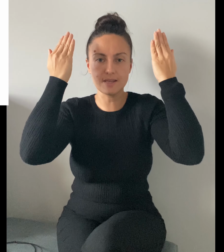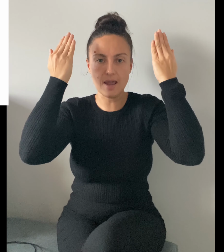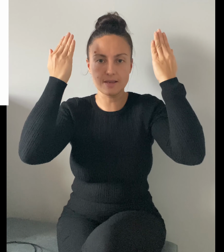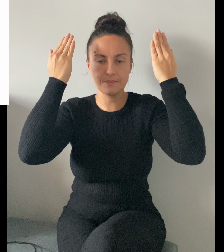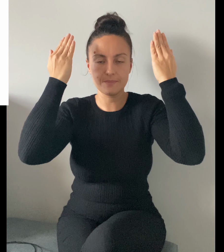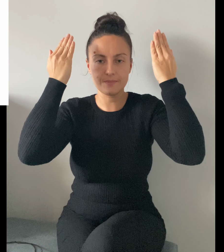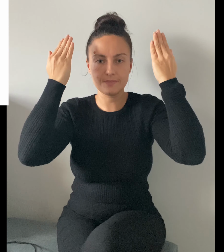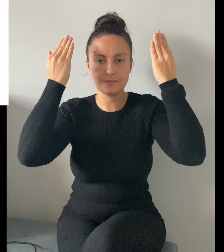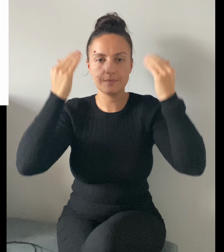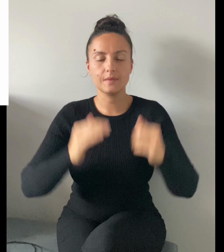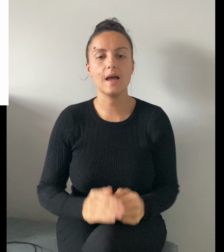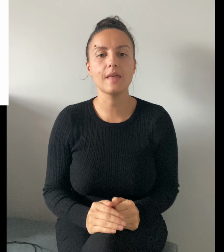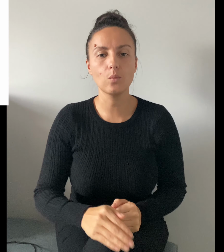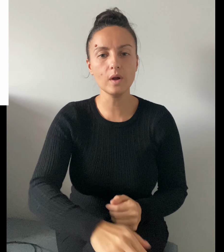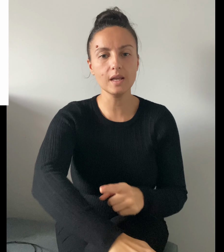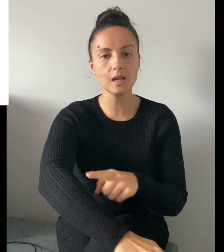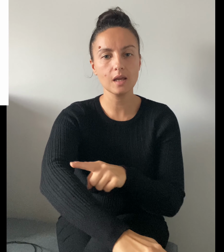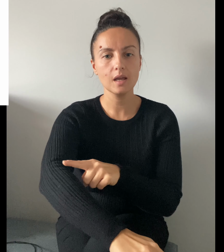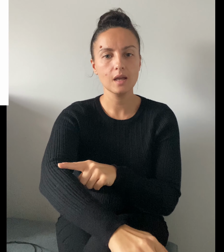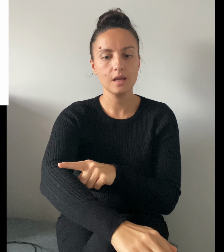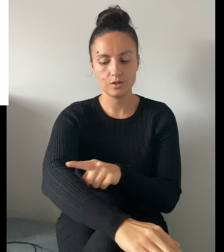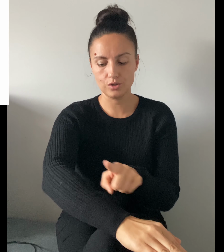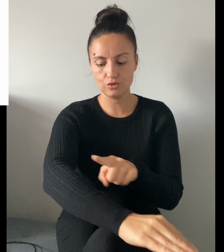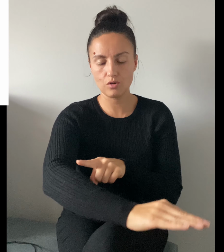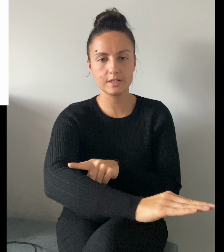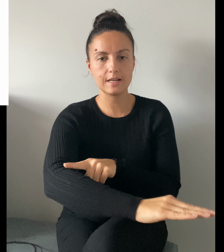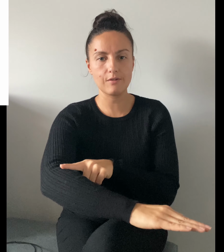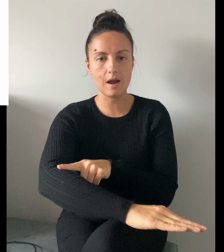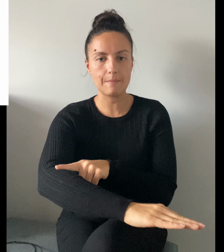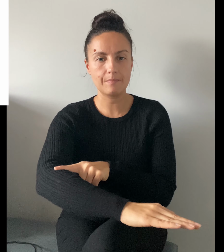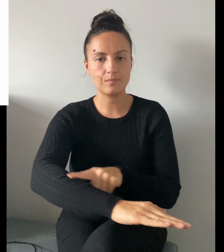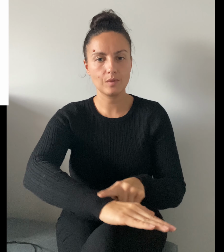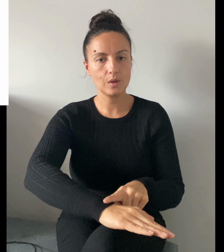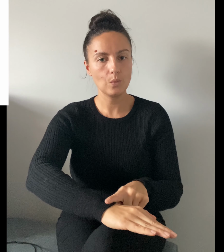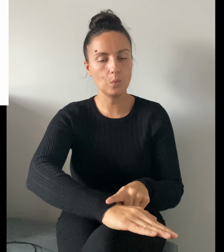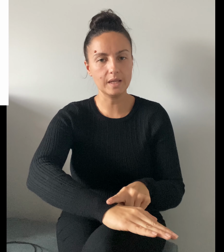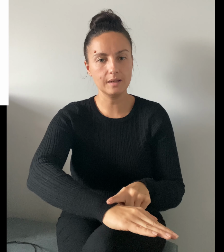day. And then week, I'm going to draw down your arm. Week,